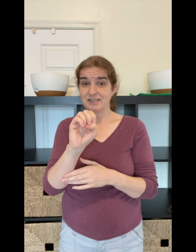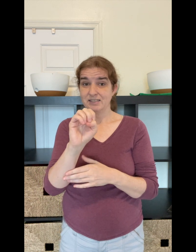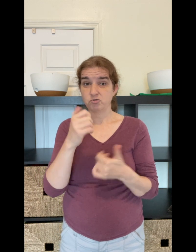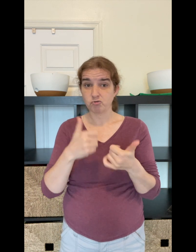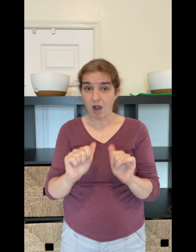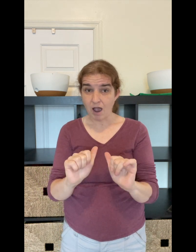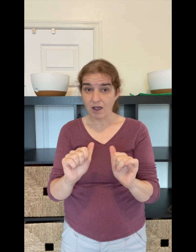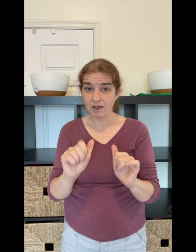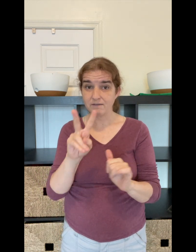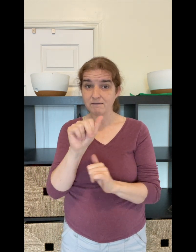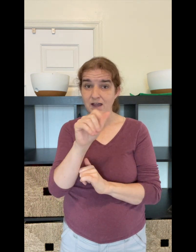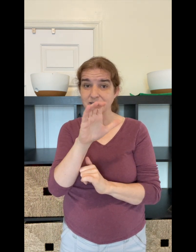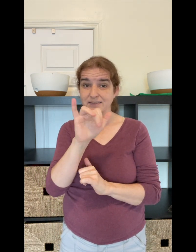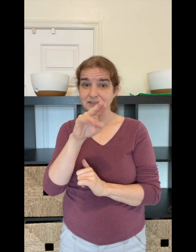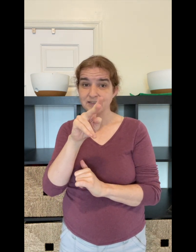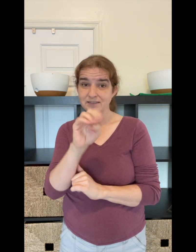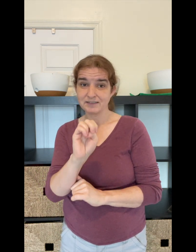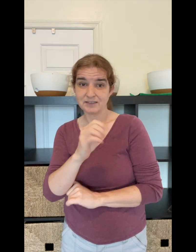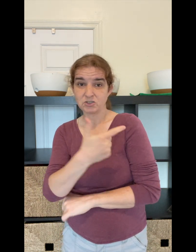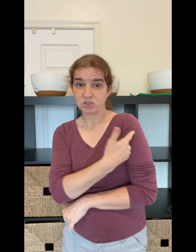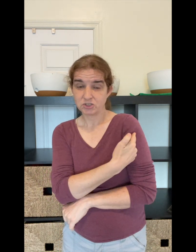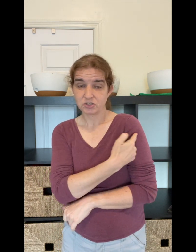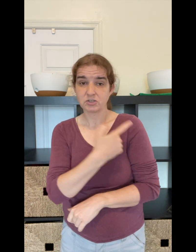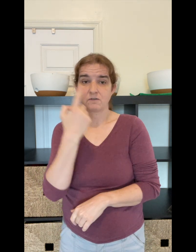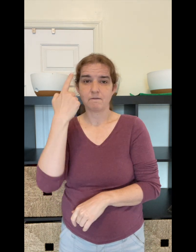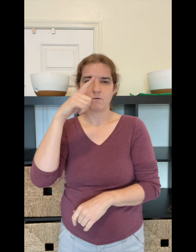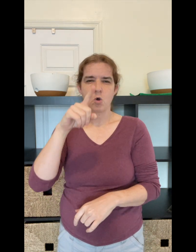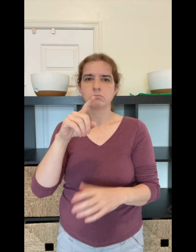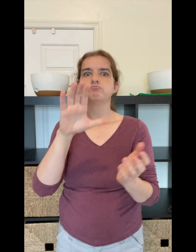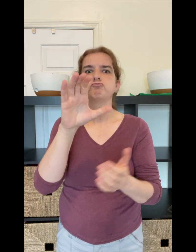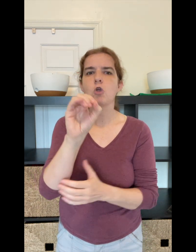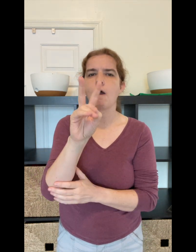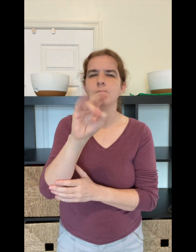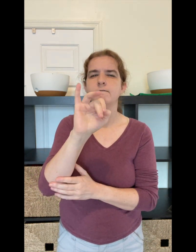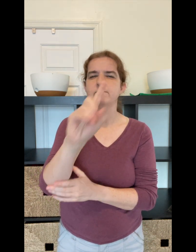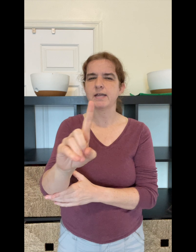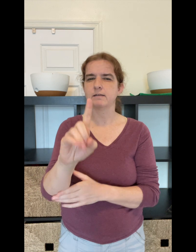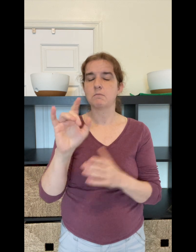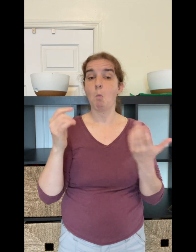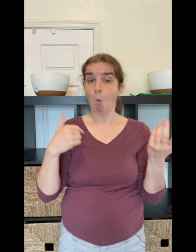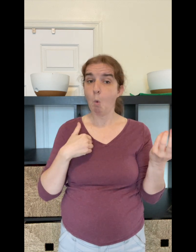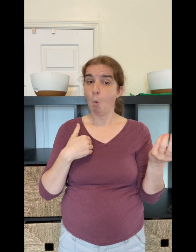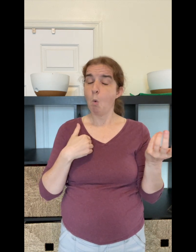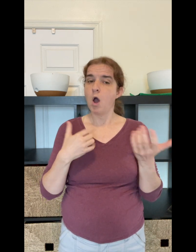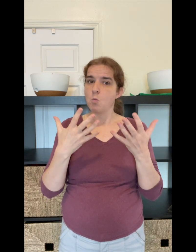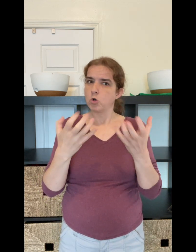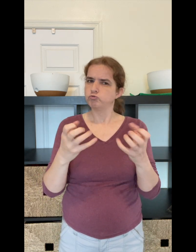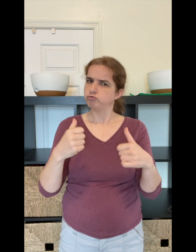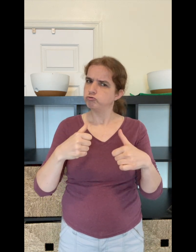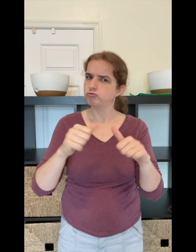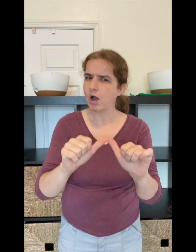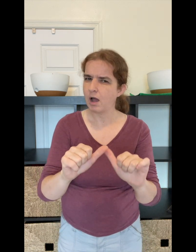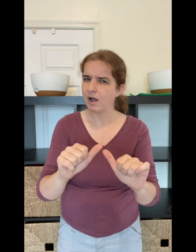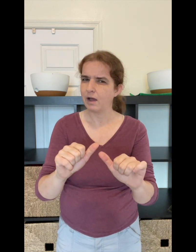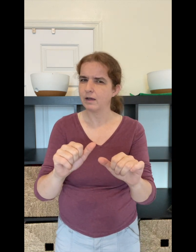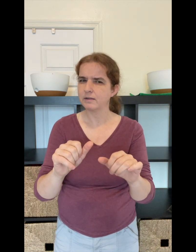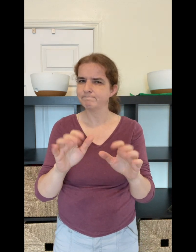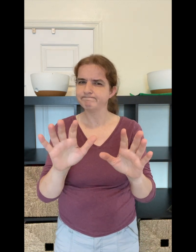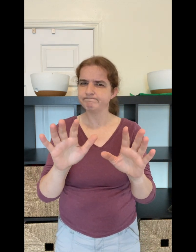a vaccine trial, a vaccine shot trial for COVID. Okay, so I want to